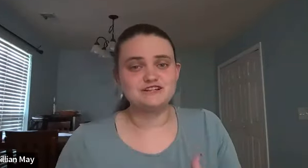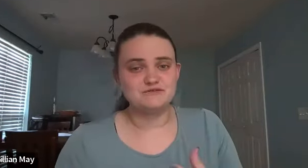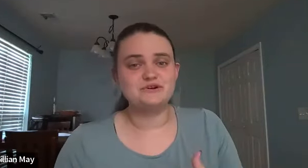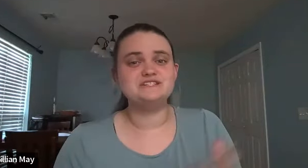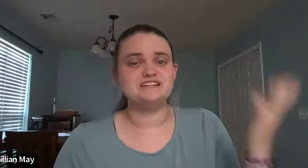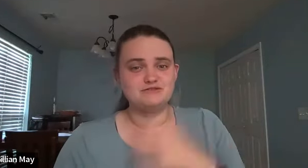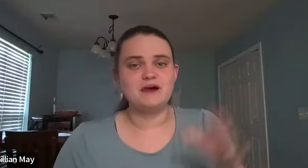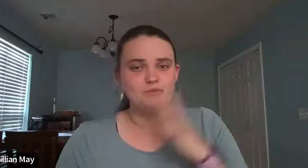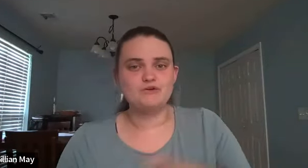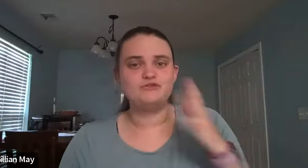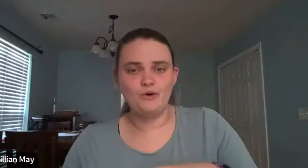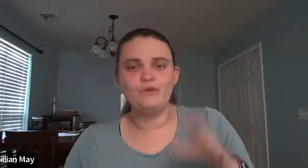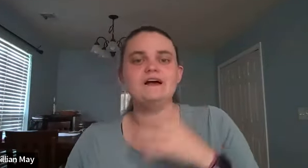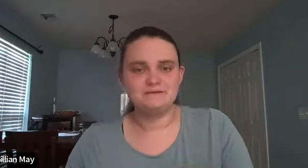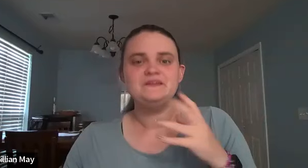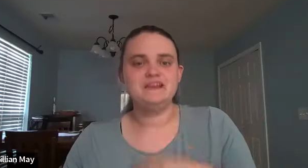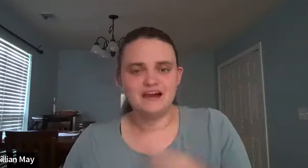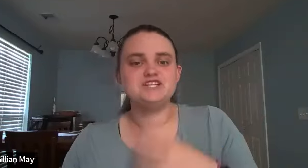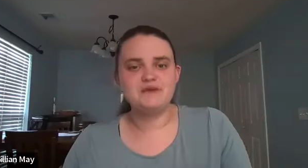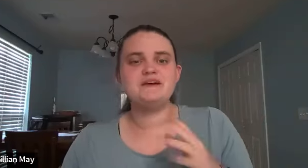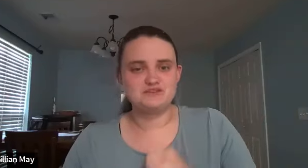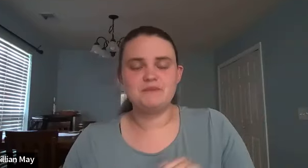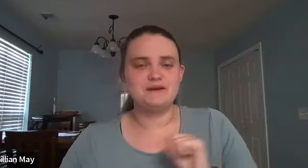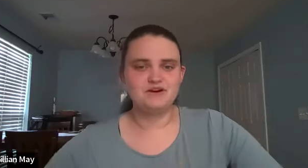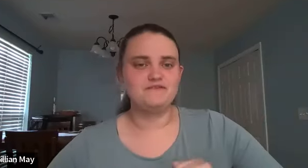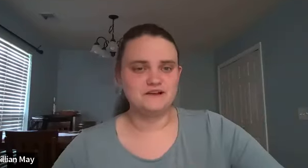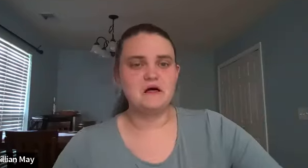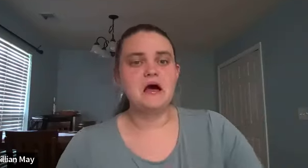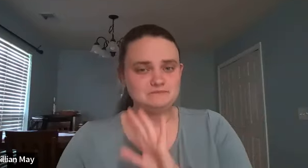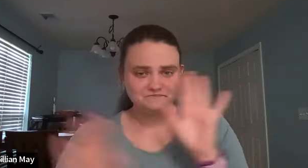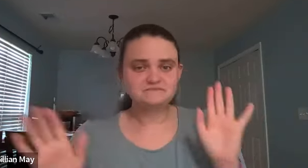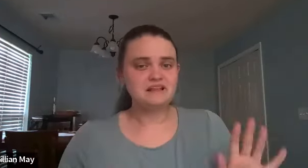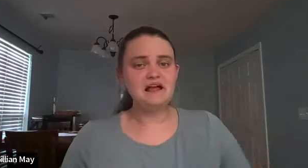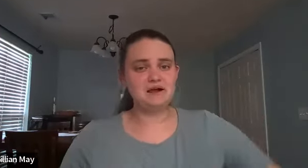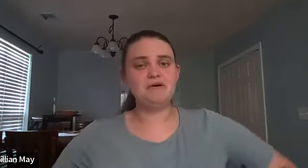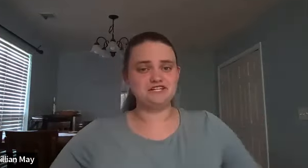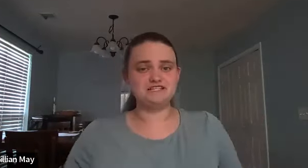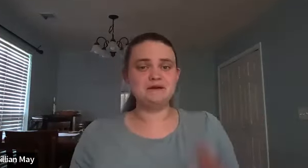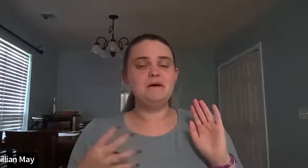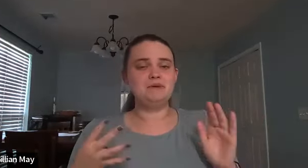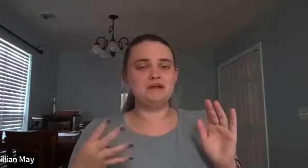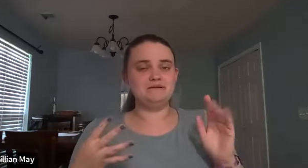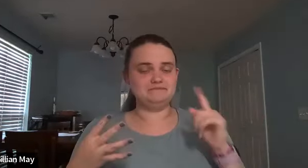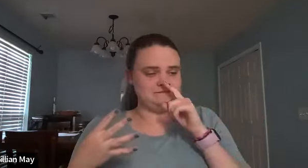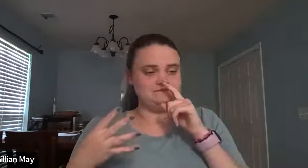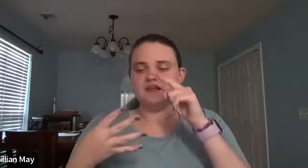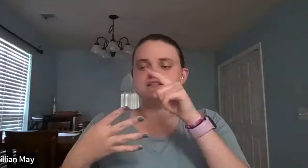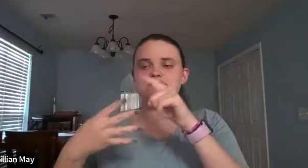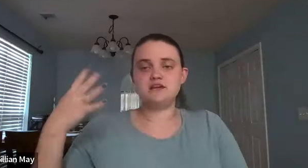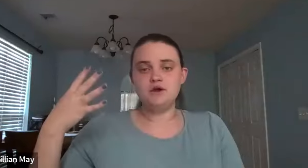lost my voice. And so now I'm going through the whole like catching up. And so I might be coughing a lot. I apologize. But as I was saying,